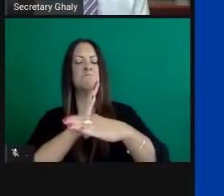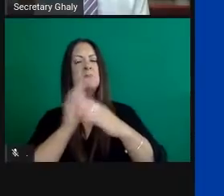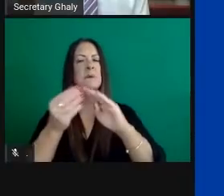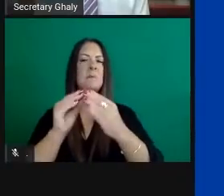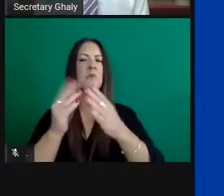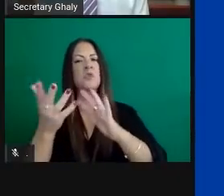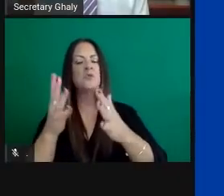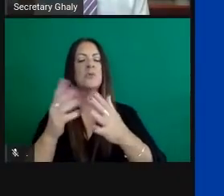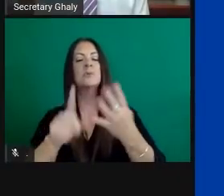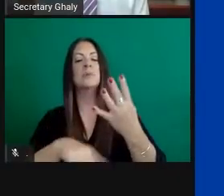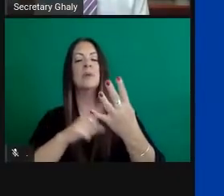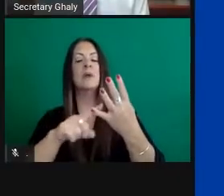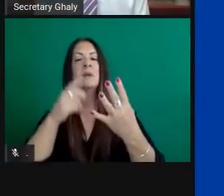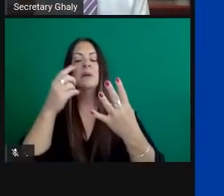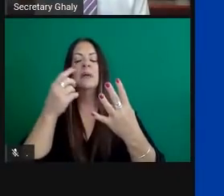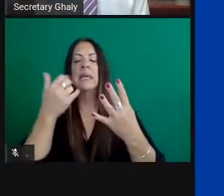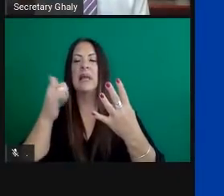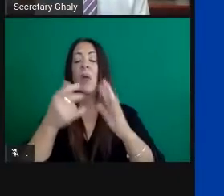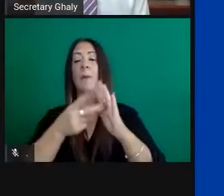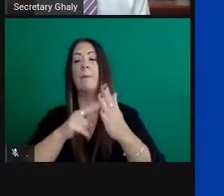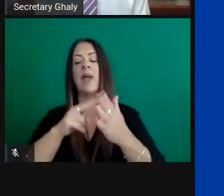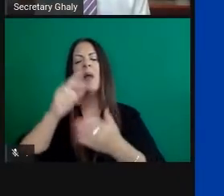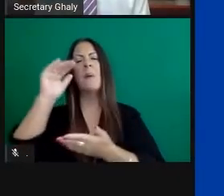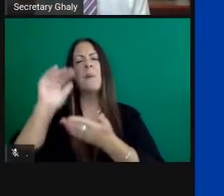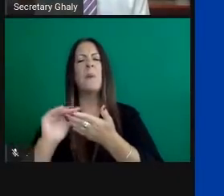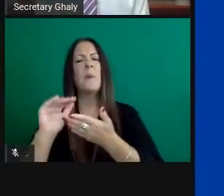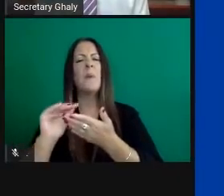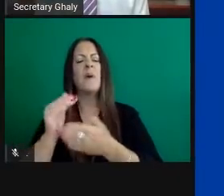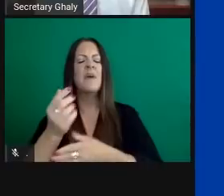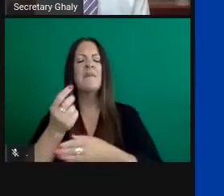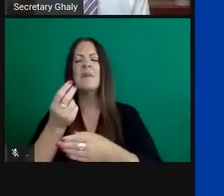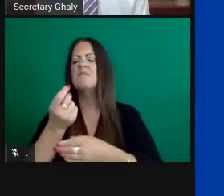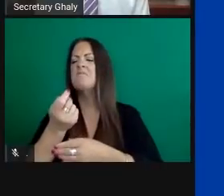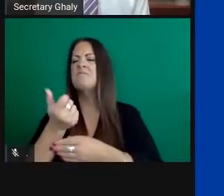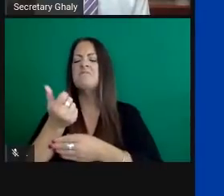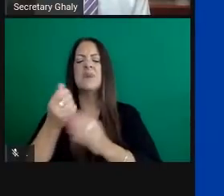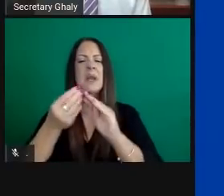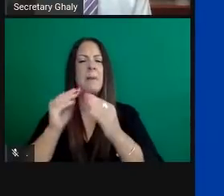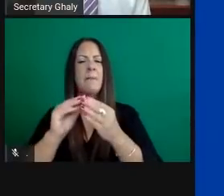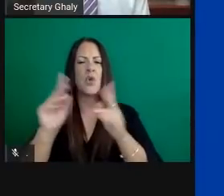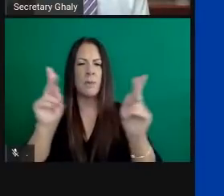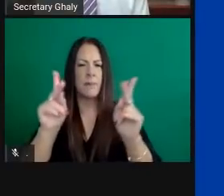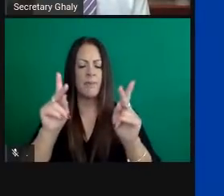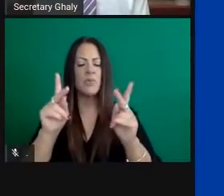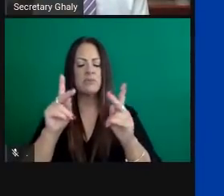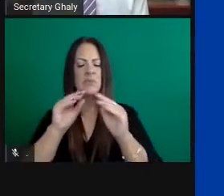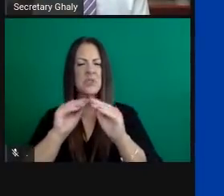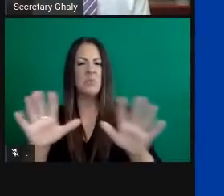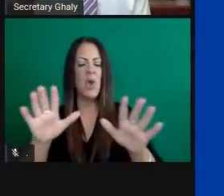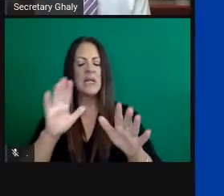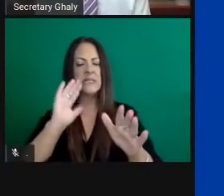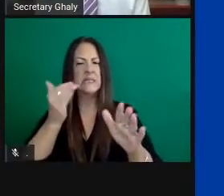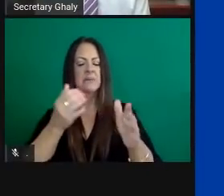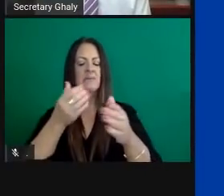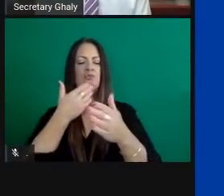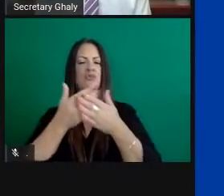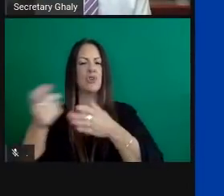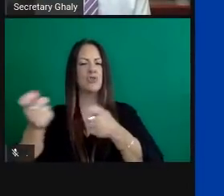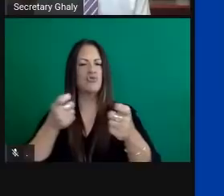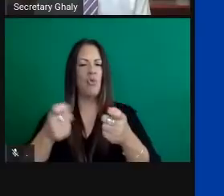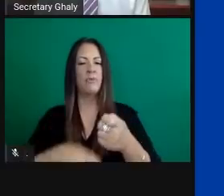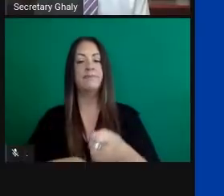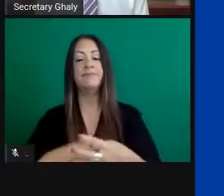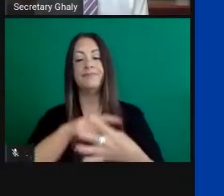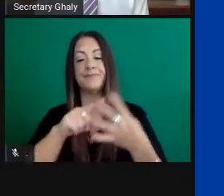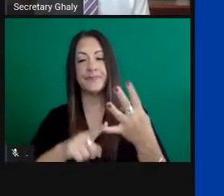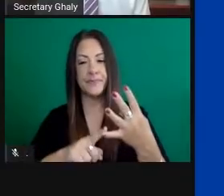are daily cases, and then the test positivity over a 7-day period. The new health equity measure,